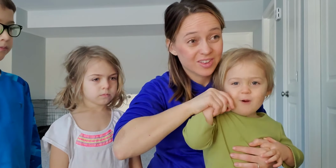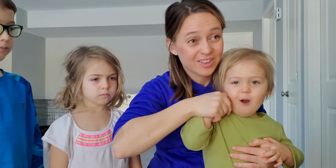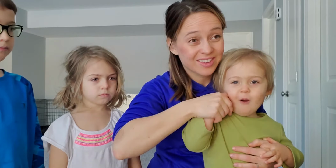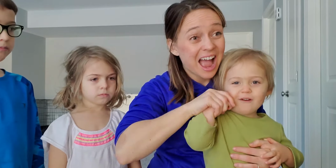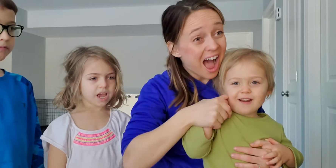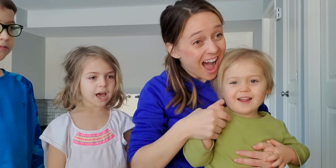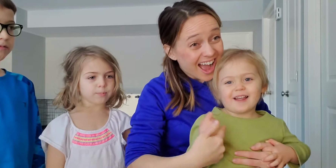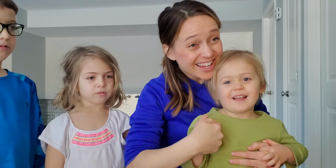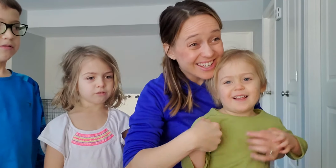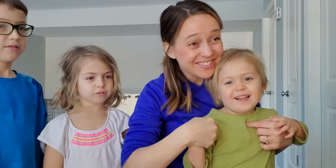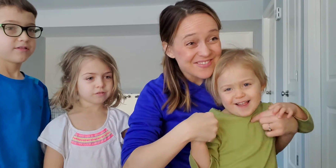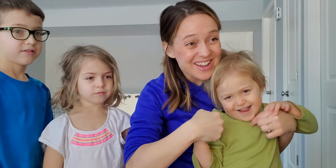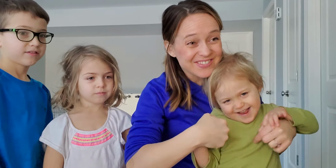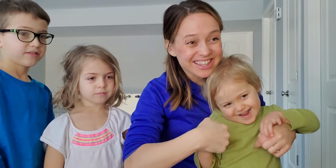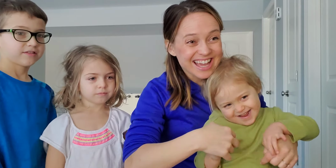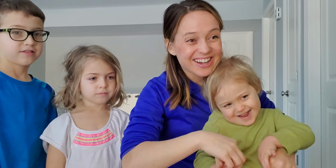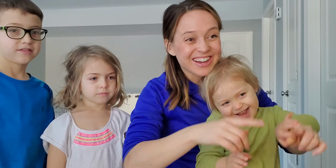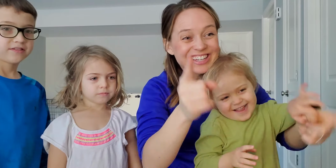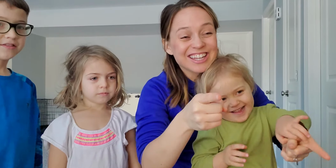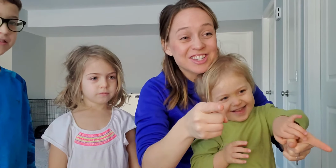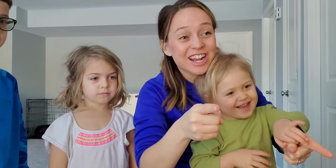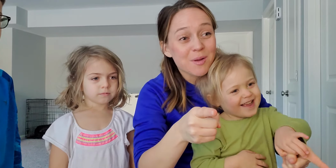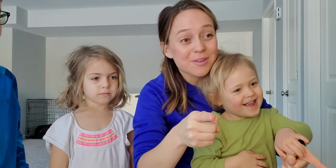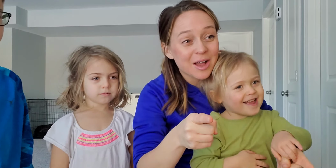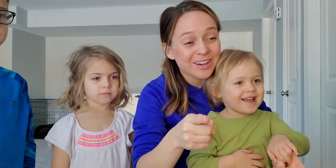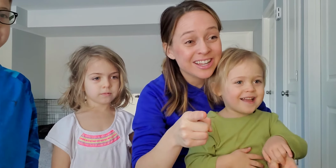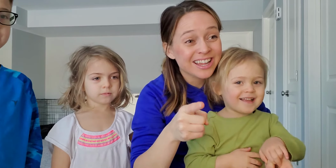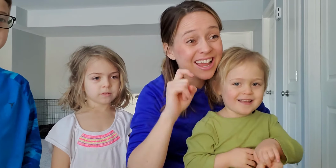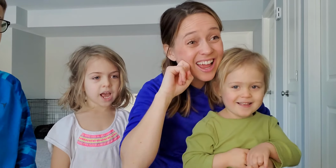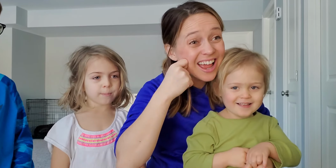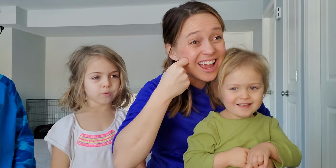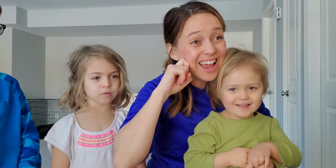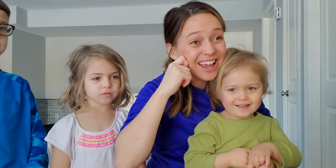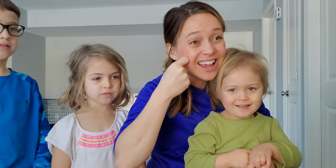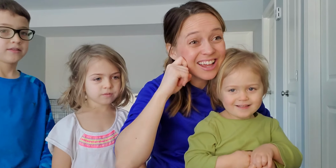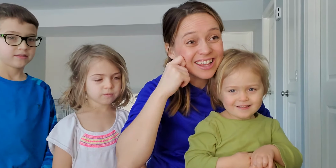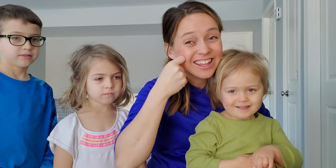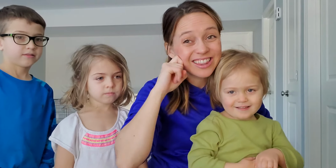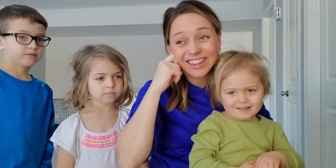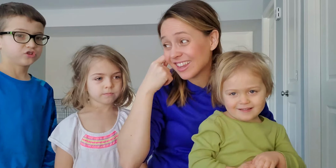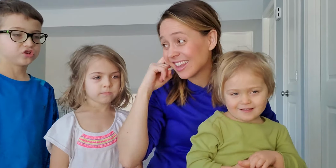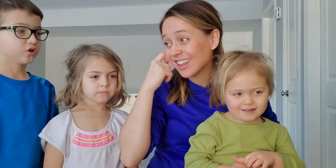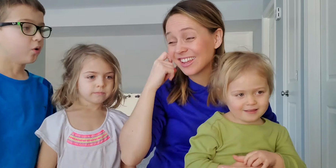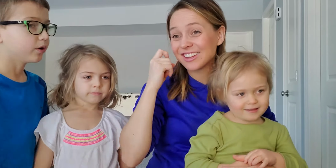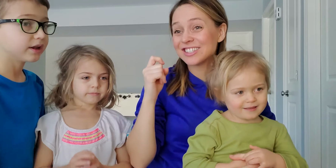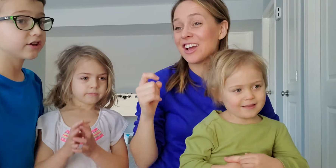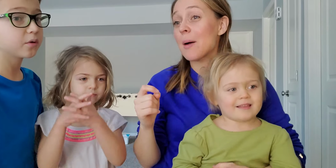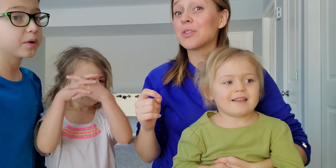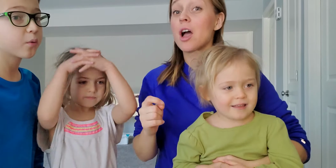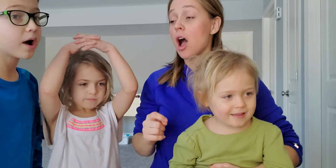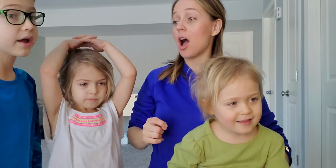Apple. Apple. You remembered that one. Do you guys know where that word? Apples. Good job.